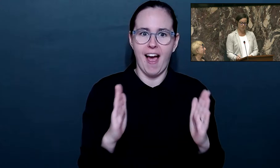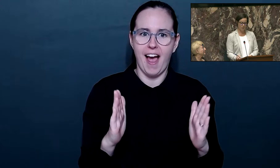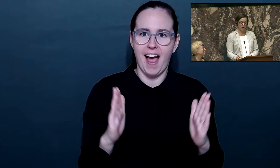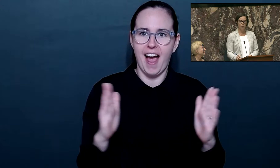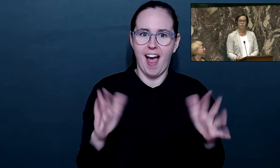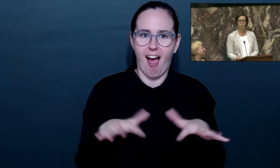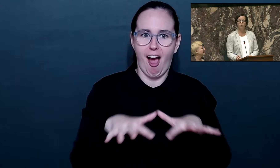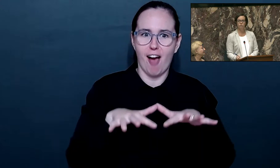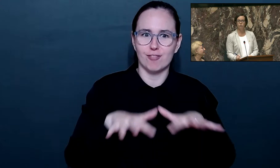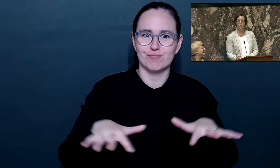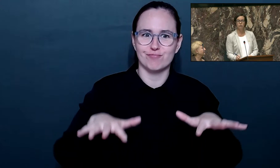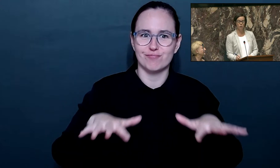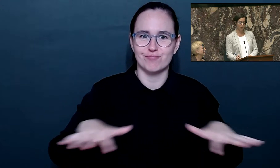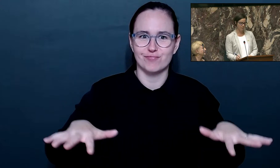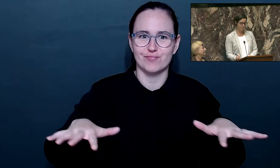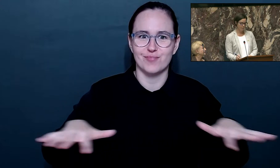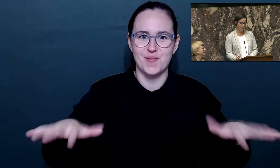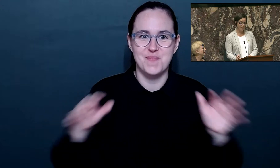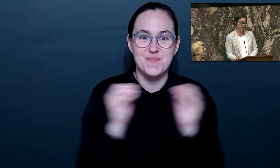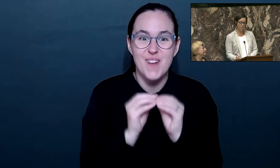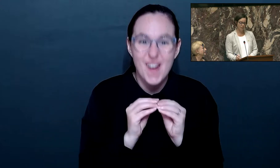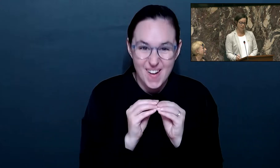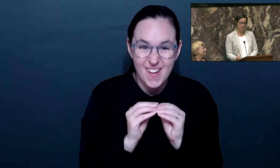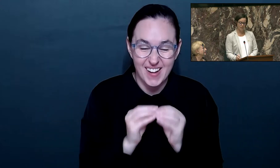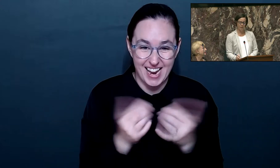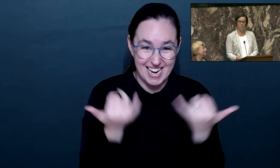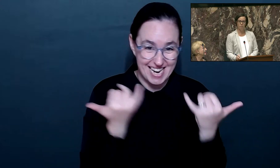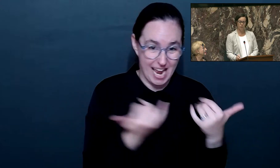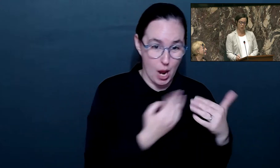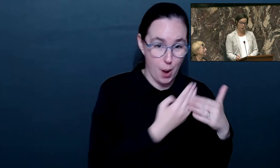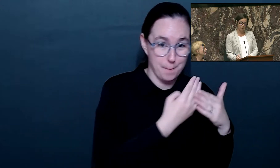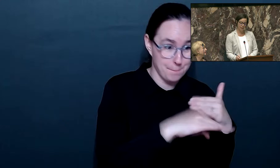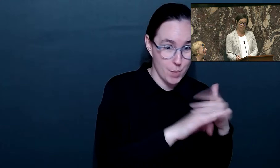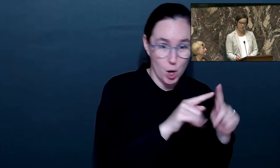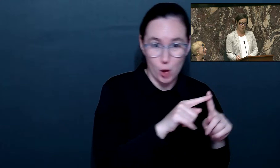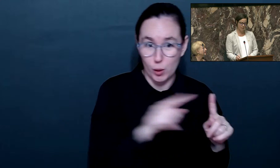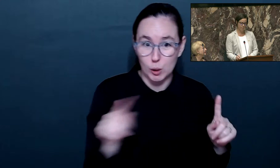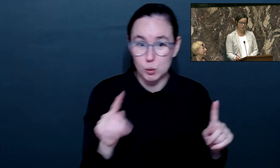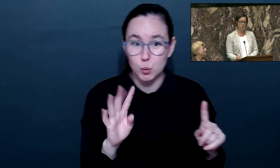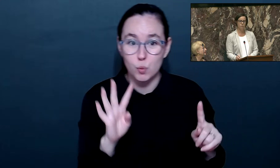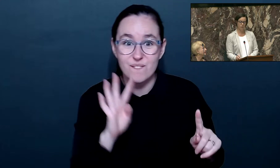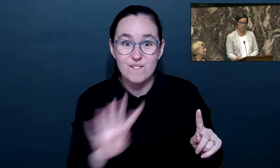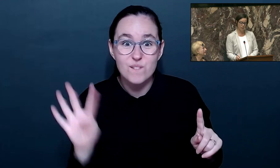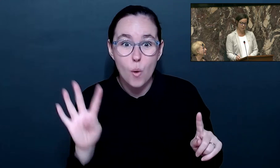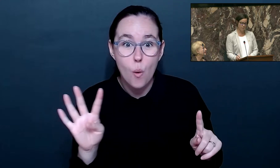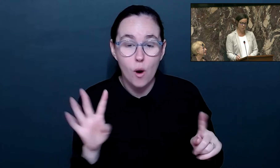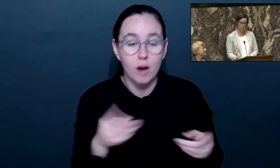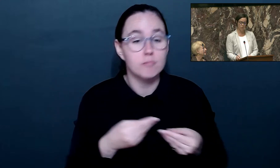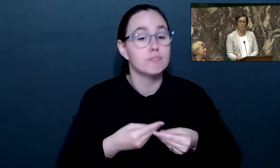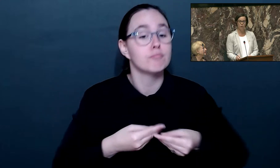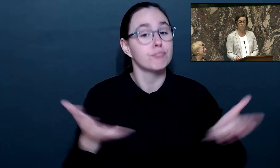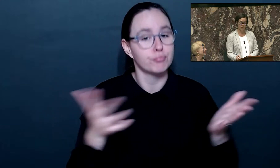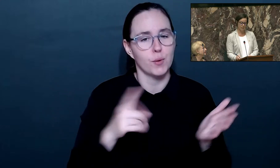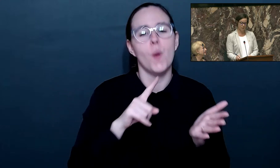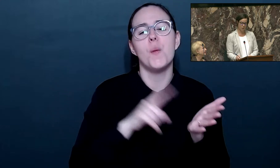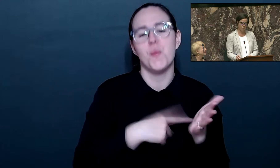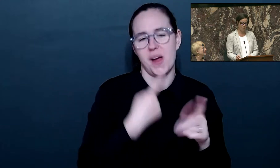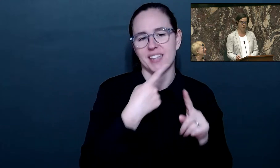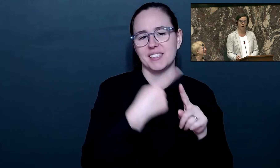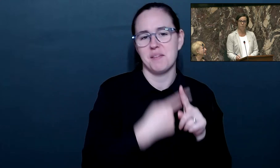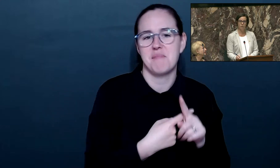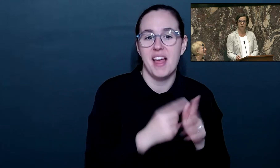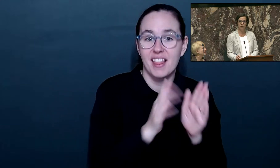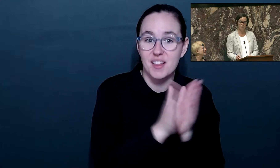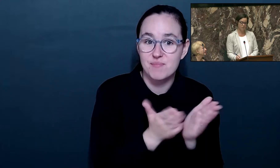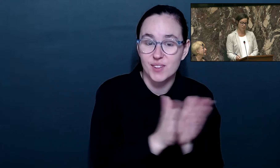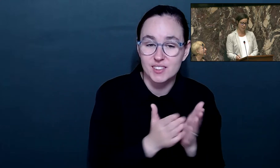from birth through to 4 years old. Eva believes that by promoting early literacy through the 24 or more books that children have